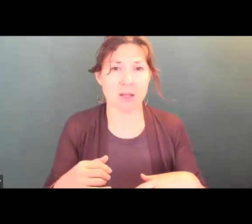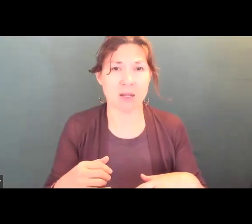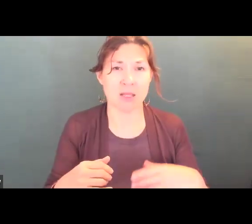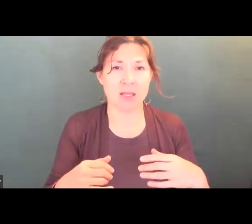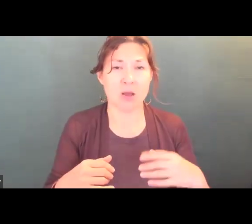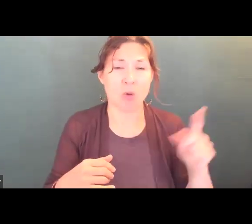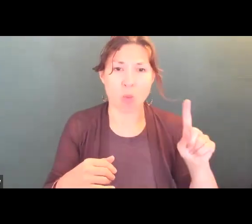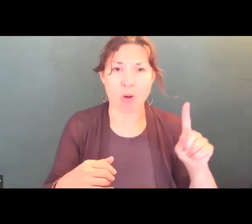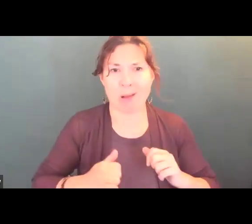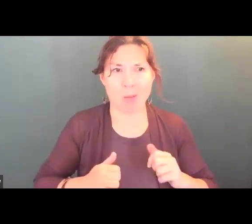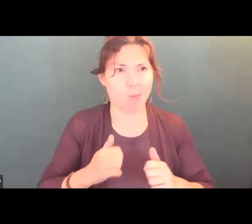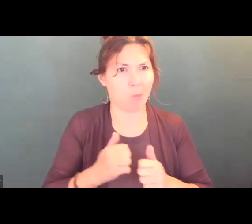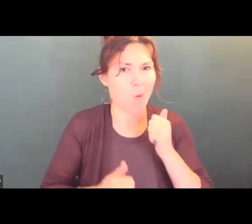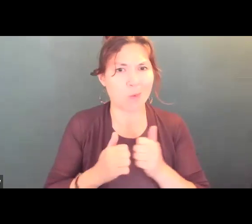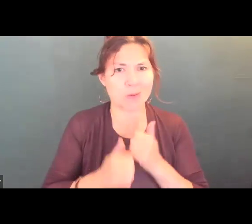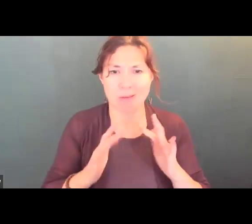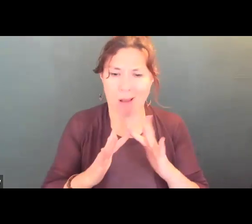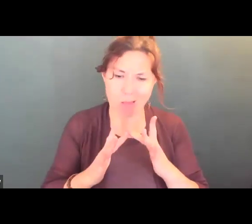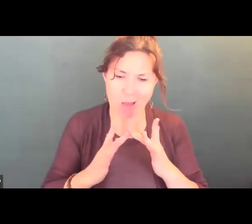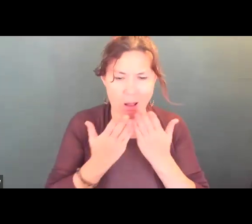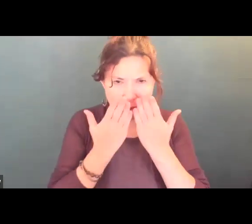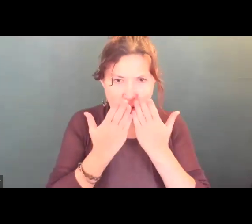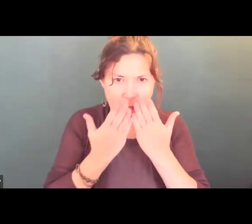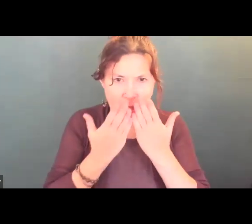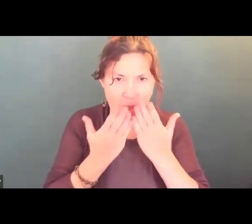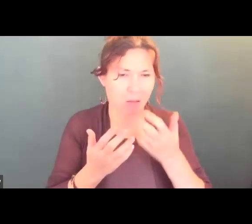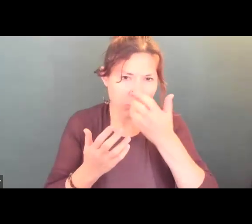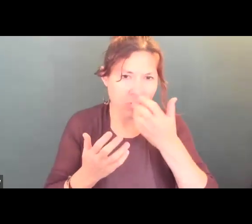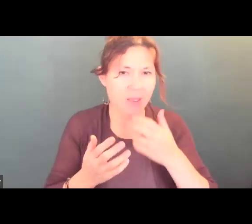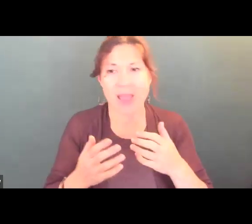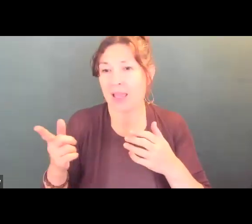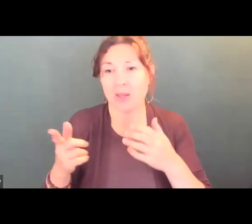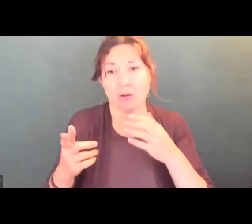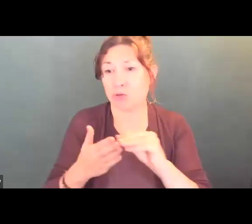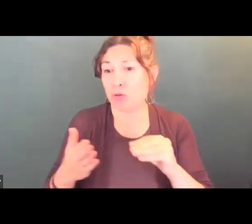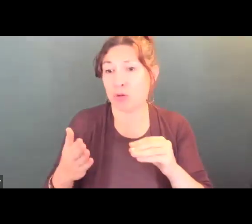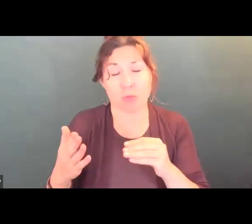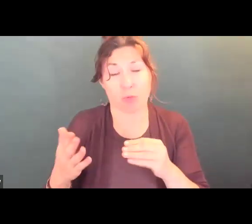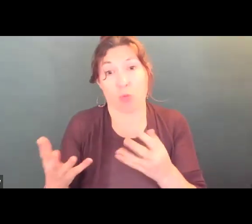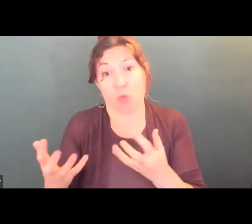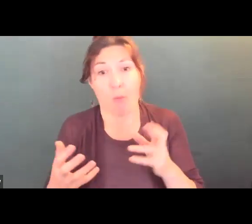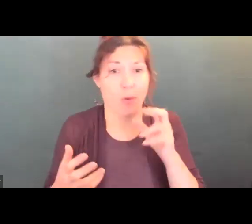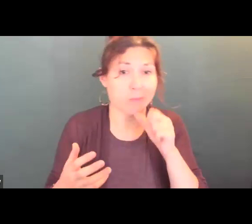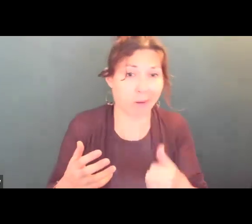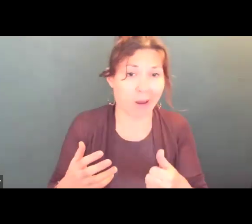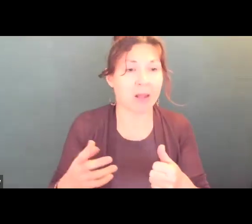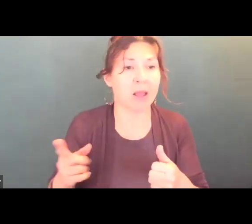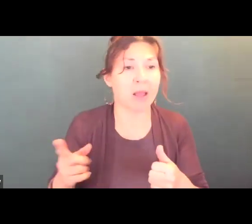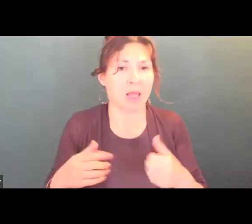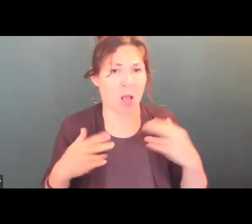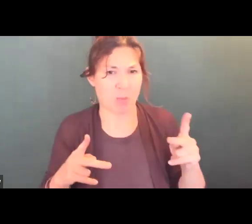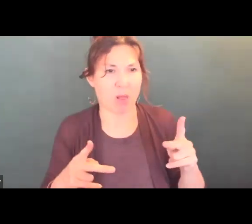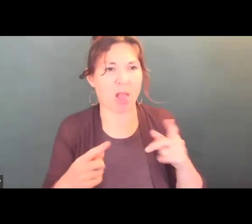online, and whether they made the choice to participate in it or not. Young people have openly shared the difficulty